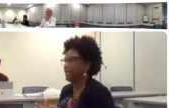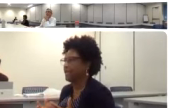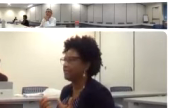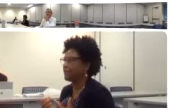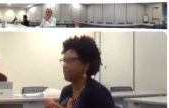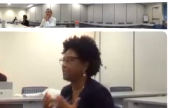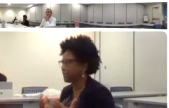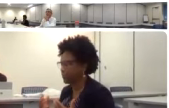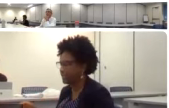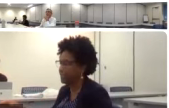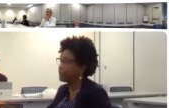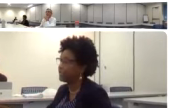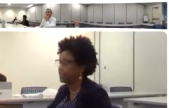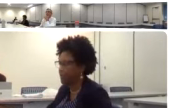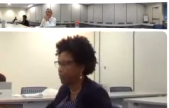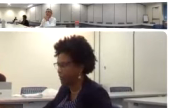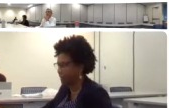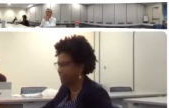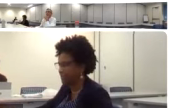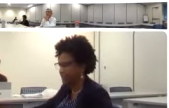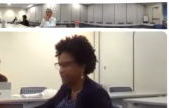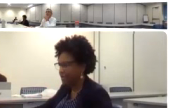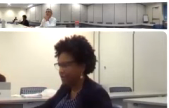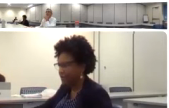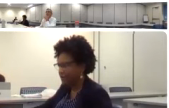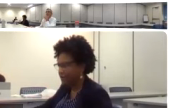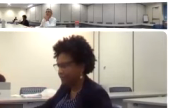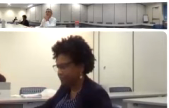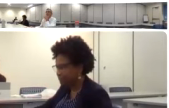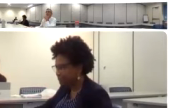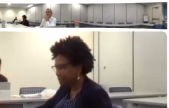within 30 days of the person expressing interest in employment.